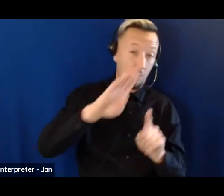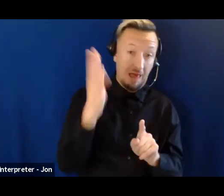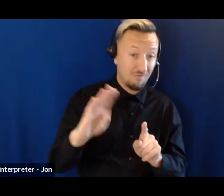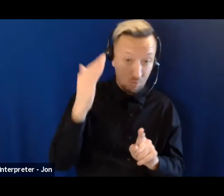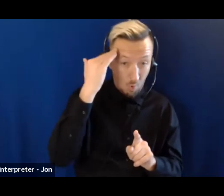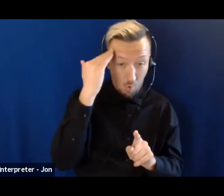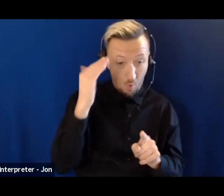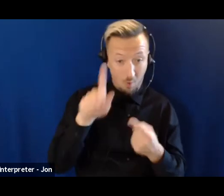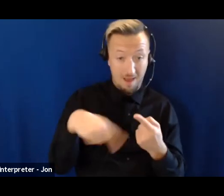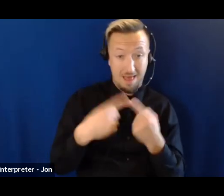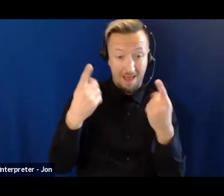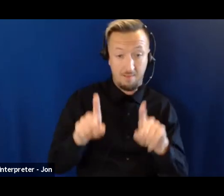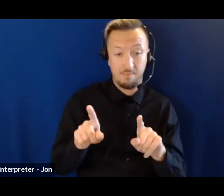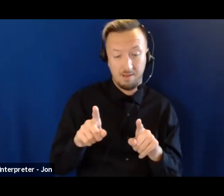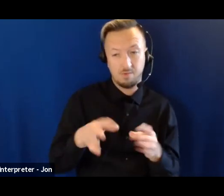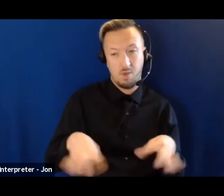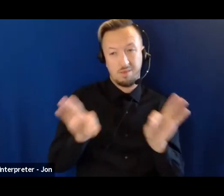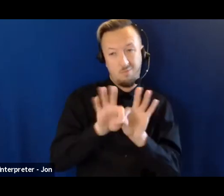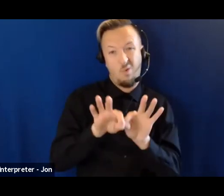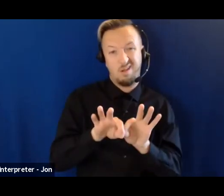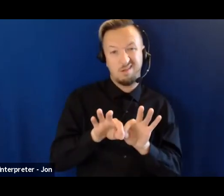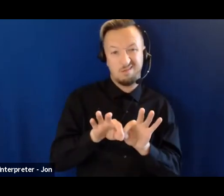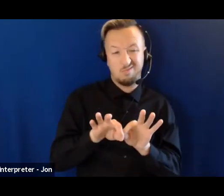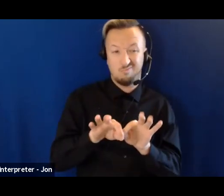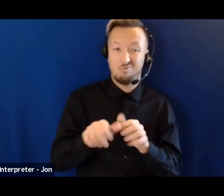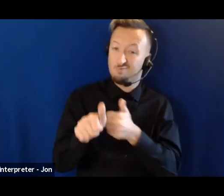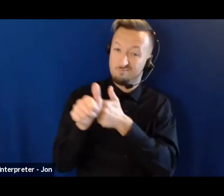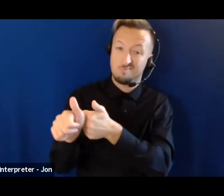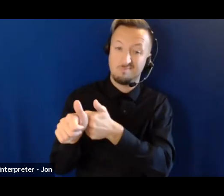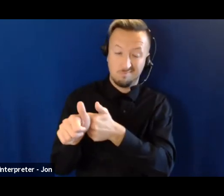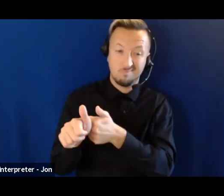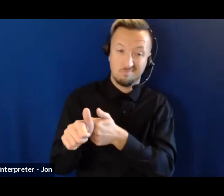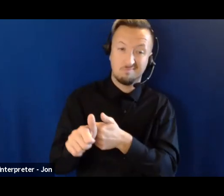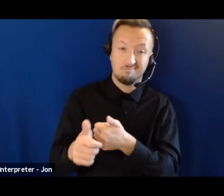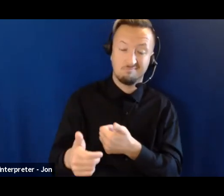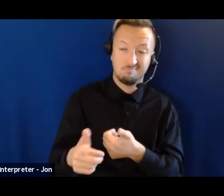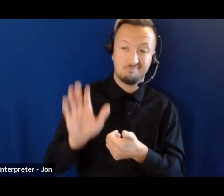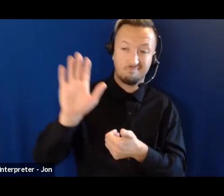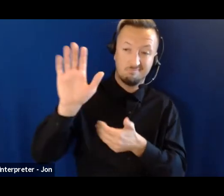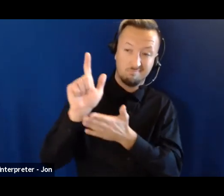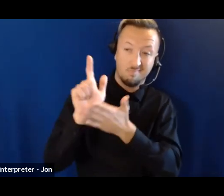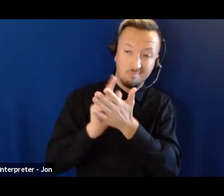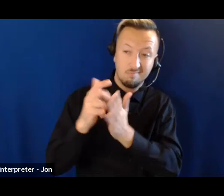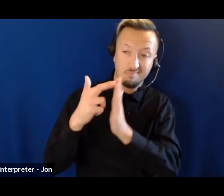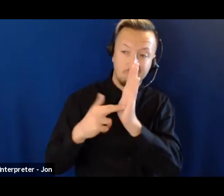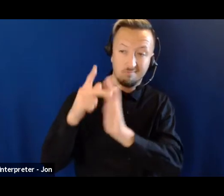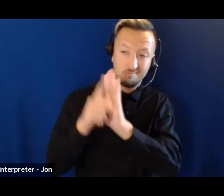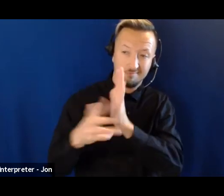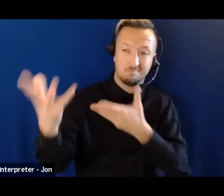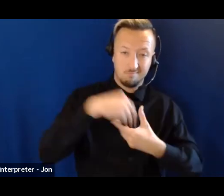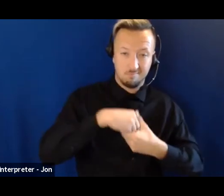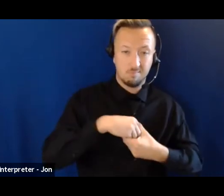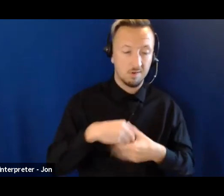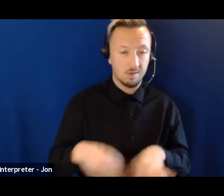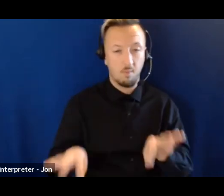to have that. It's important to be compliant. And it truly is helpful. Again, it gives you a